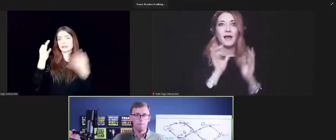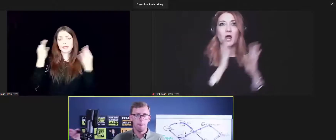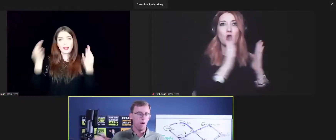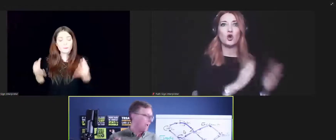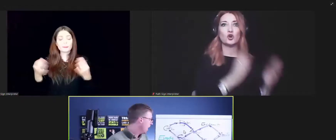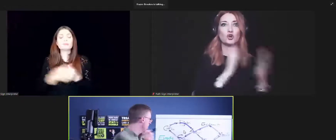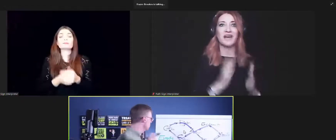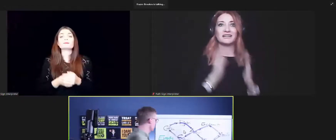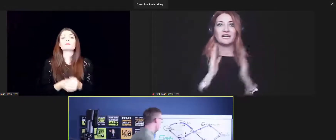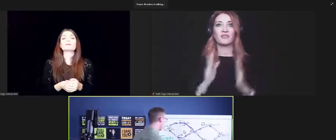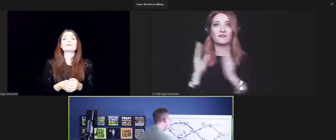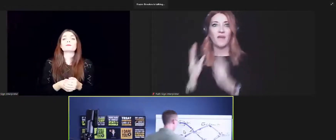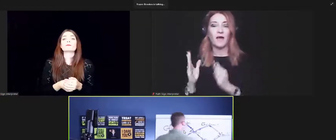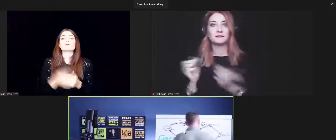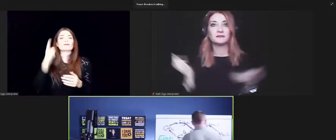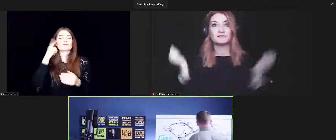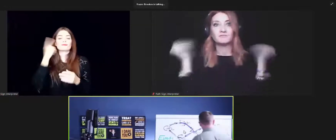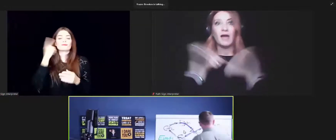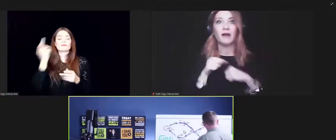All right? So step 1.